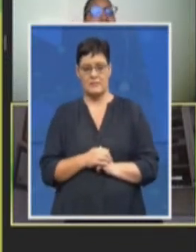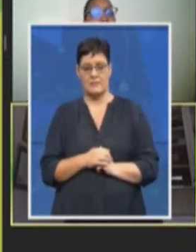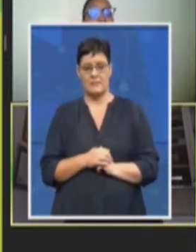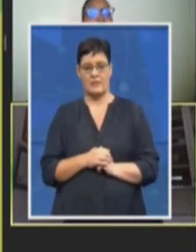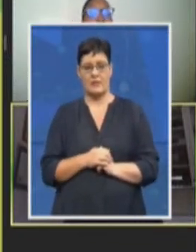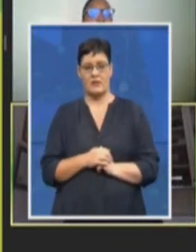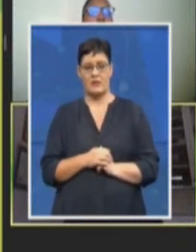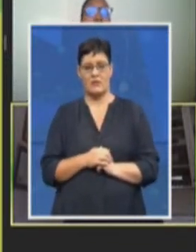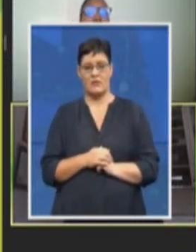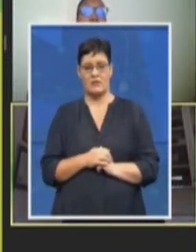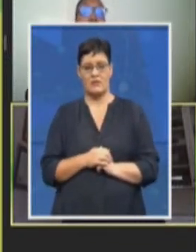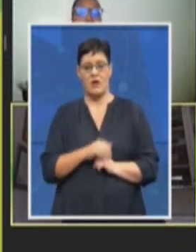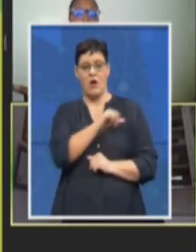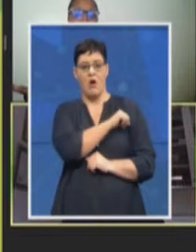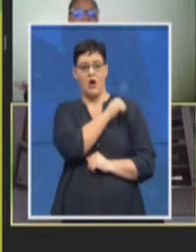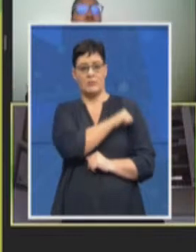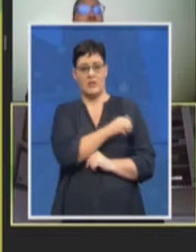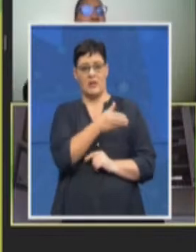last few weeks.